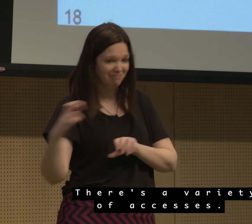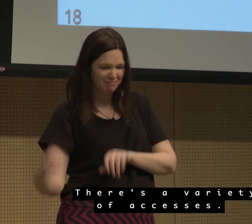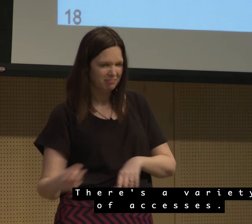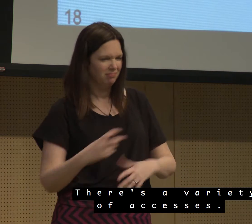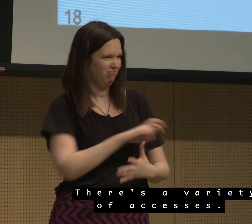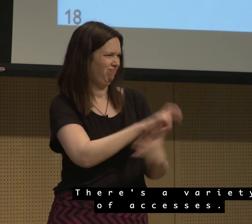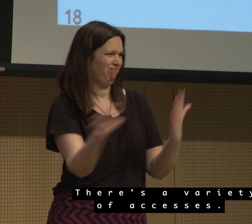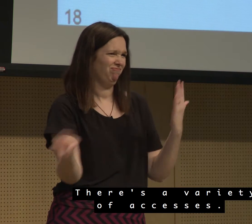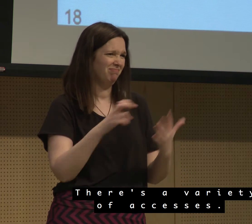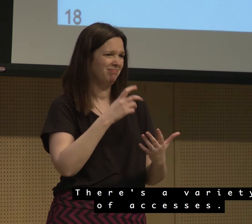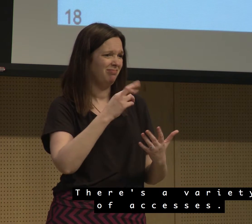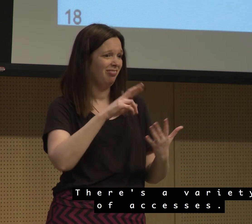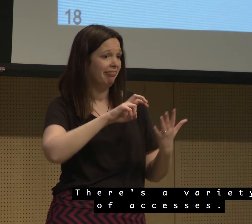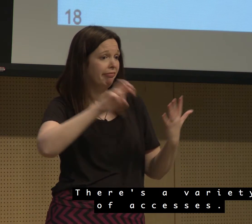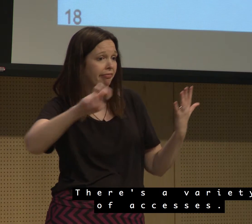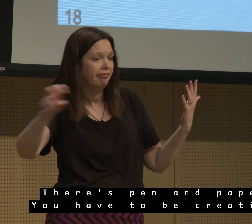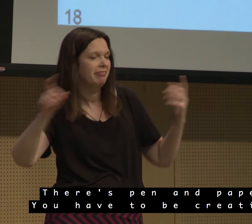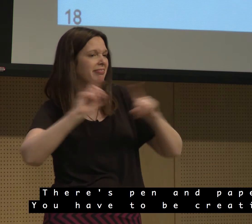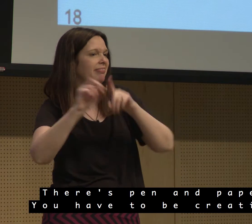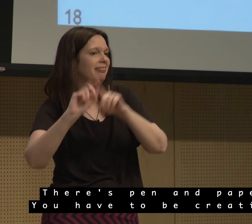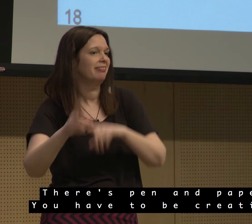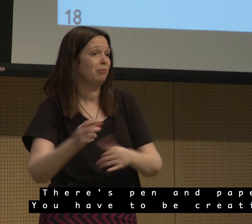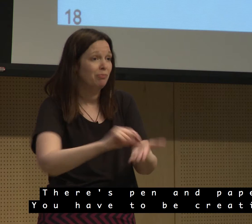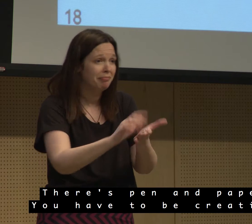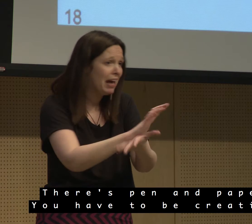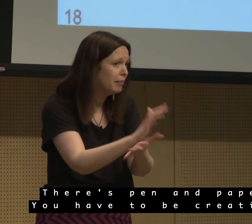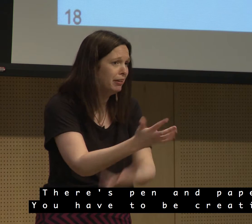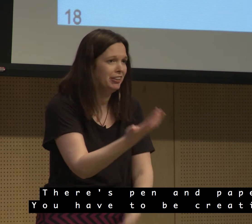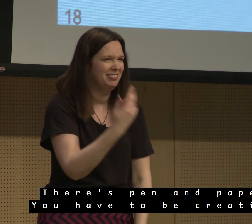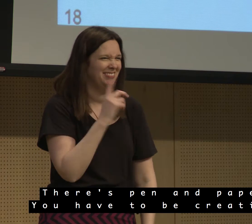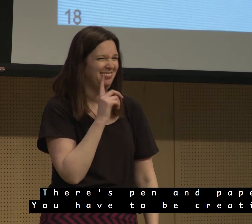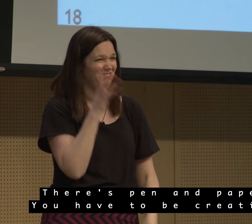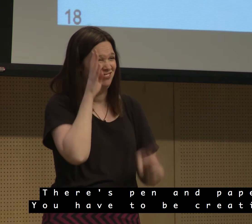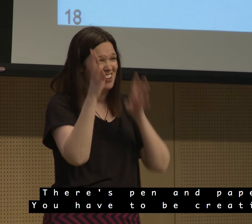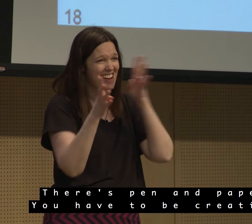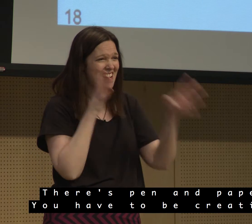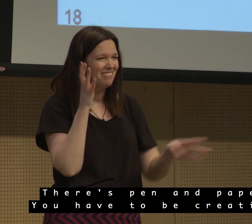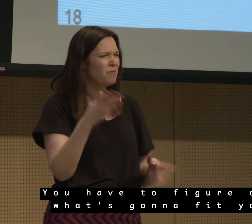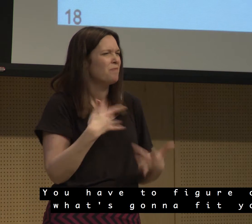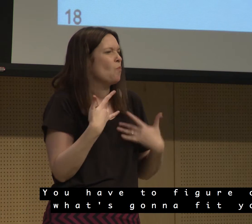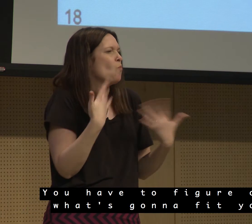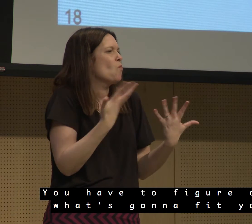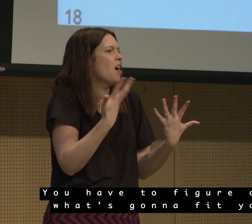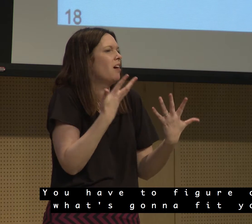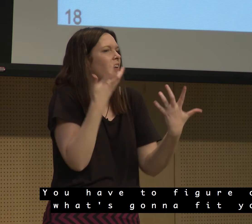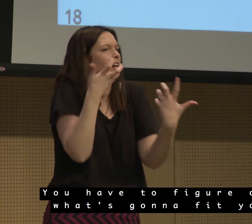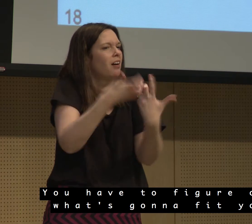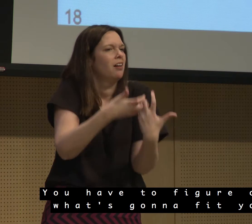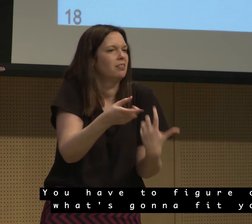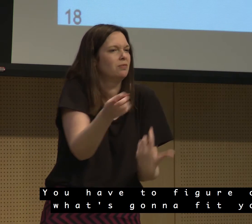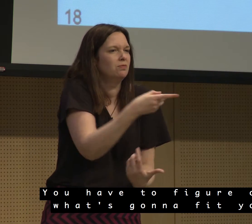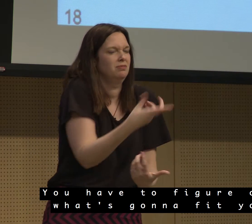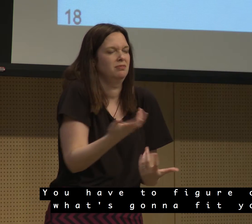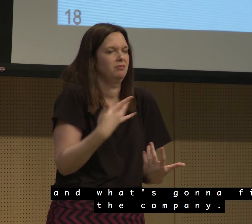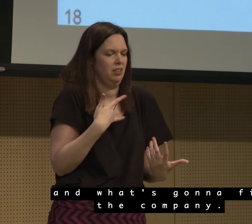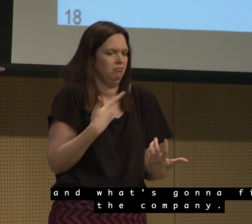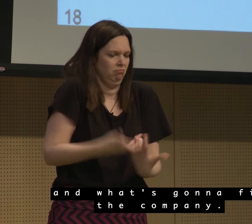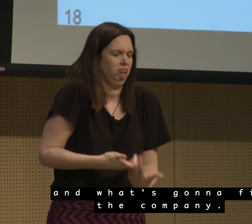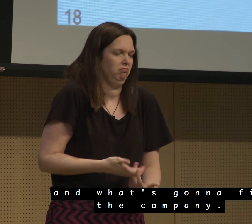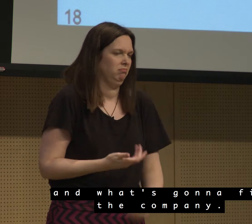a variety of accesses. There's pen and paper. You have to be creative. You have to figure out what's going to fit you and what's going to fit